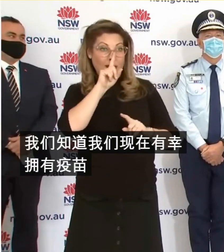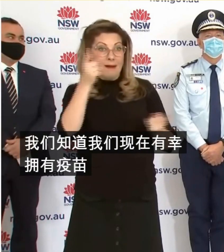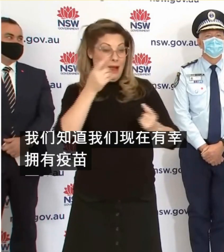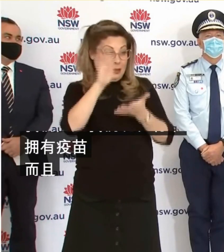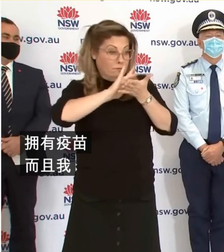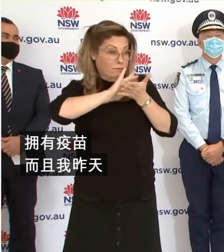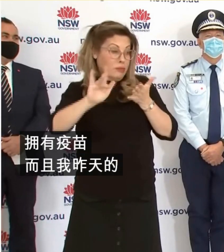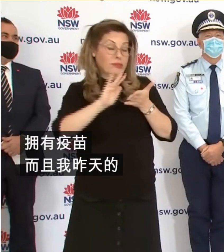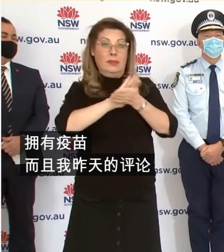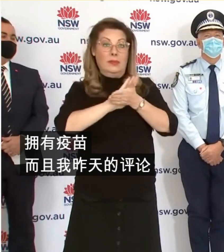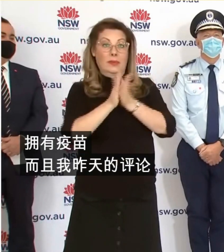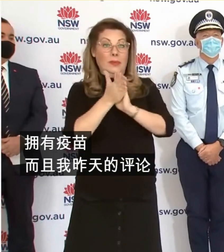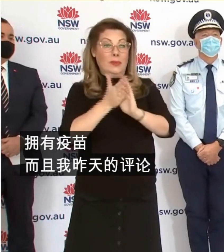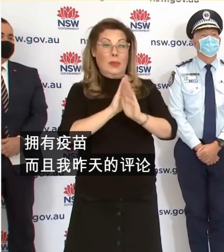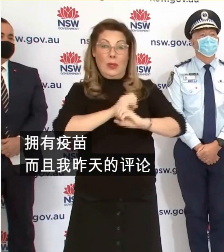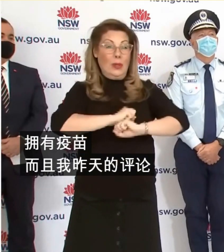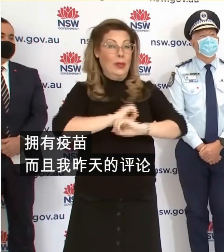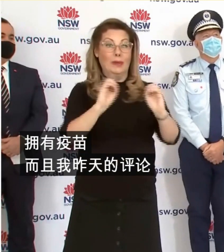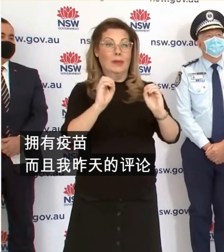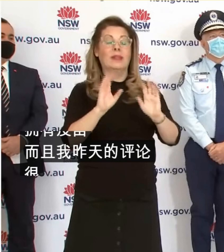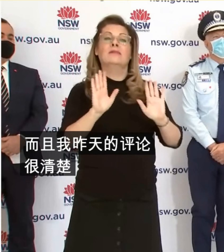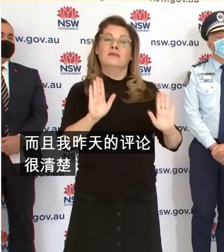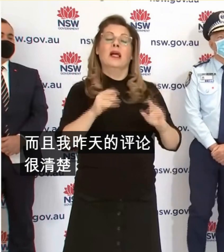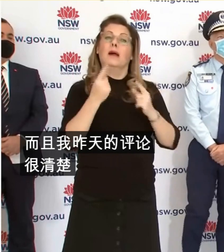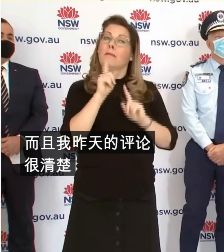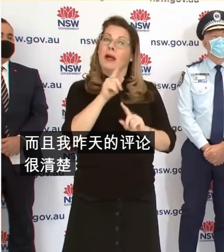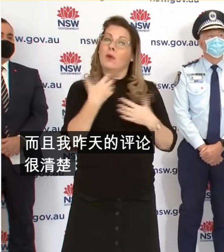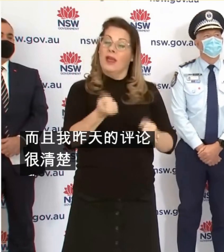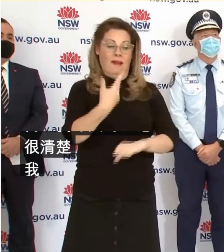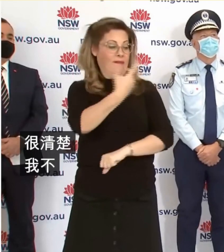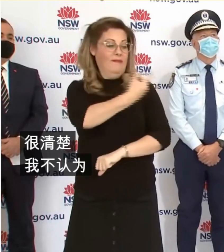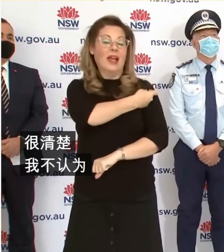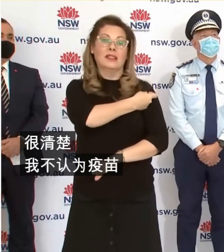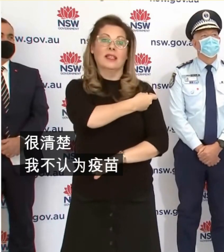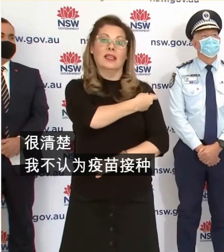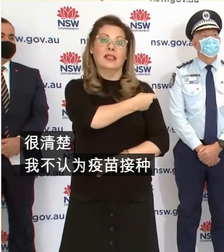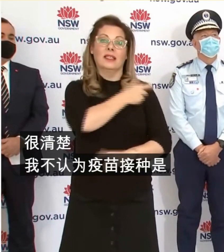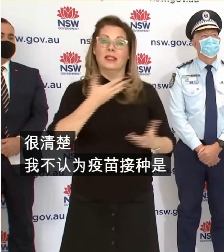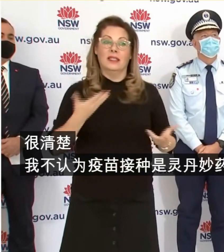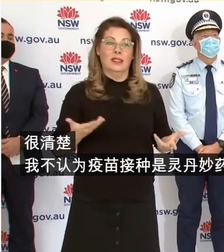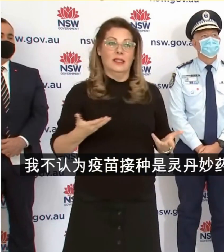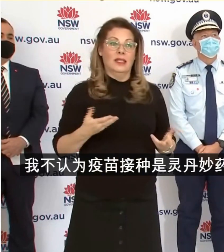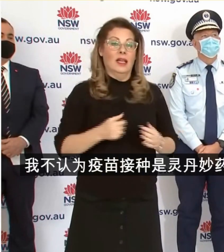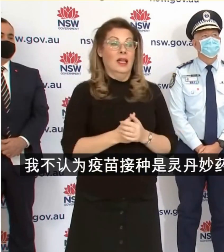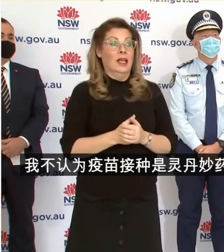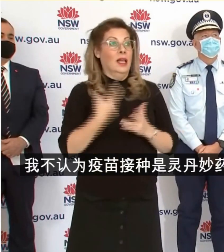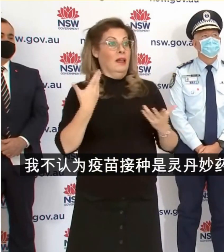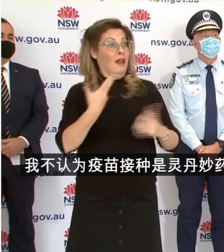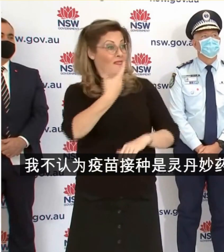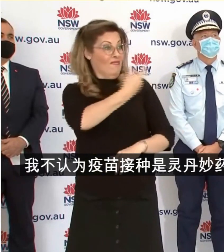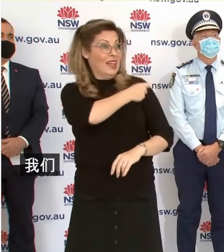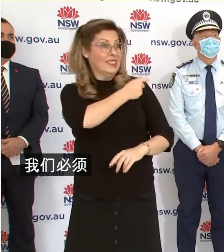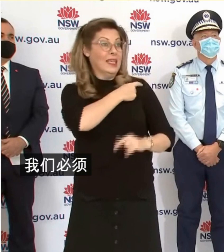vaccine. And my comments yesterday were clear. I do not see vaccination as a silver